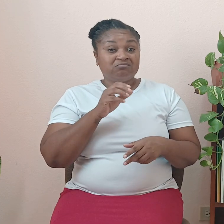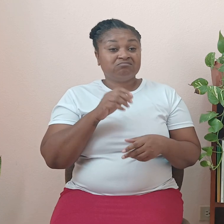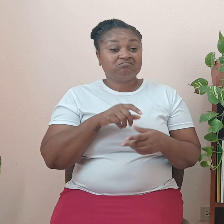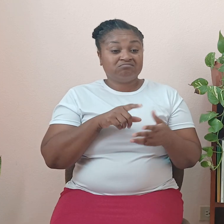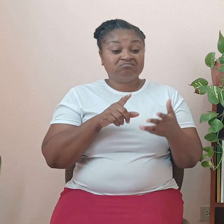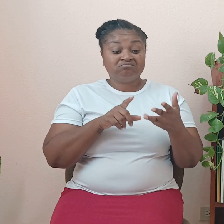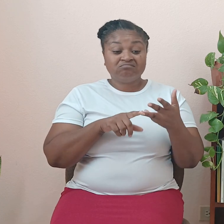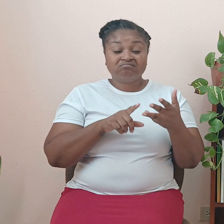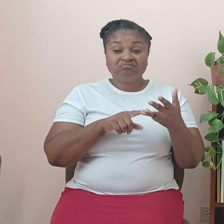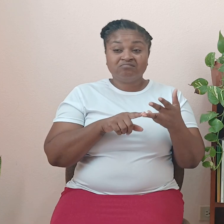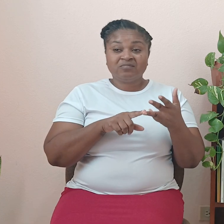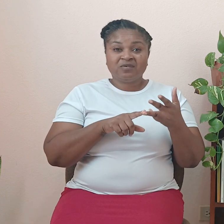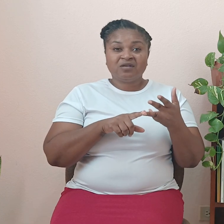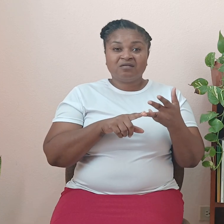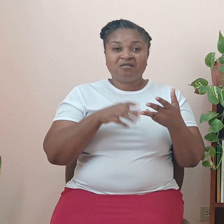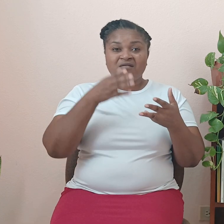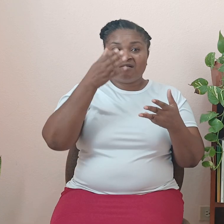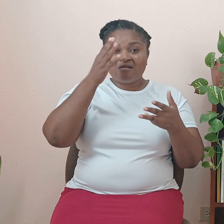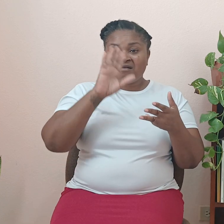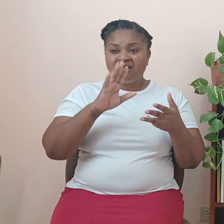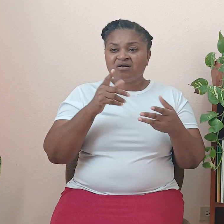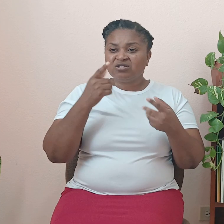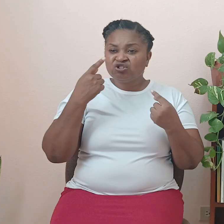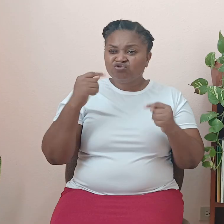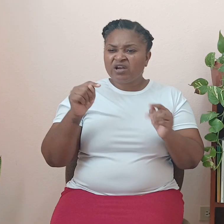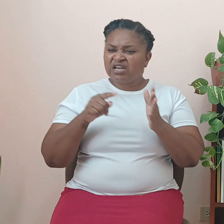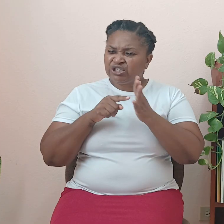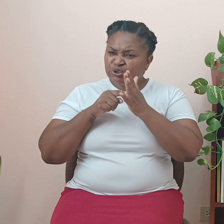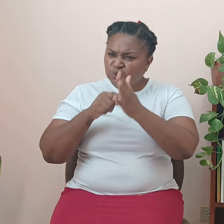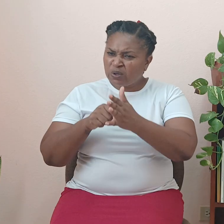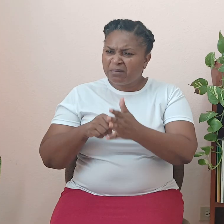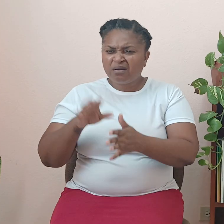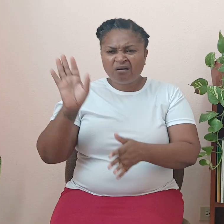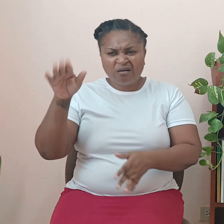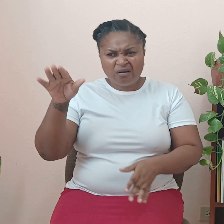D. God wanted to show Job what sort of woman his wife was.